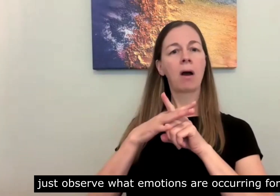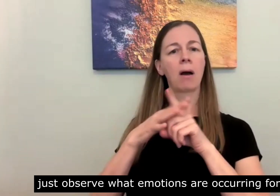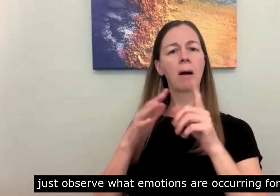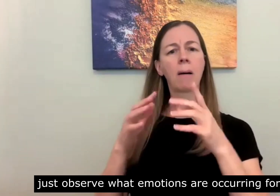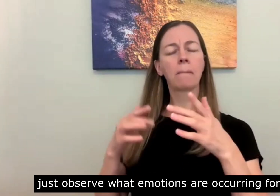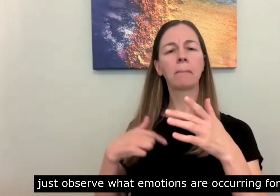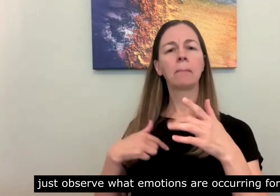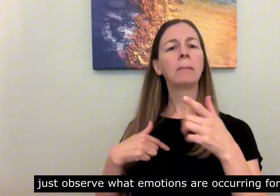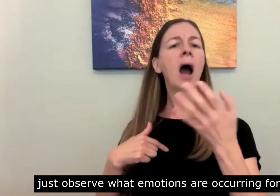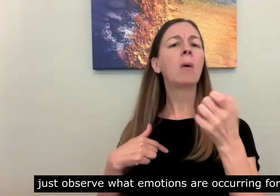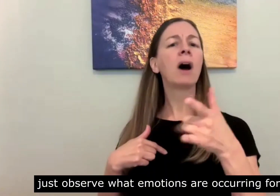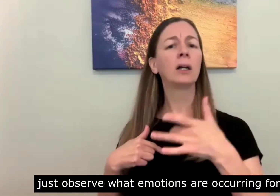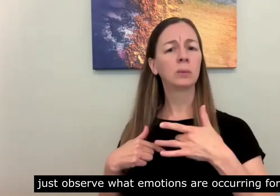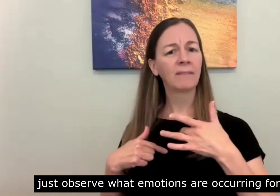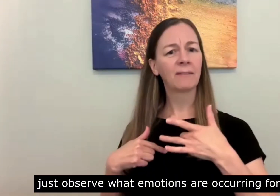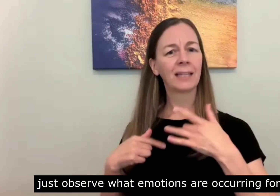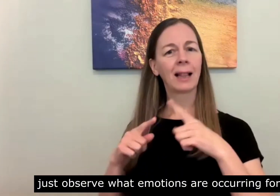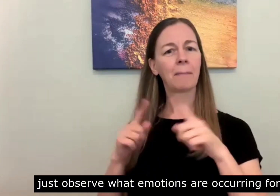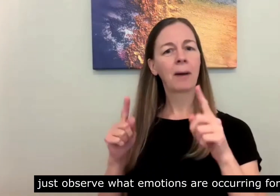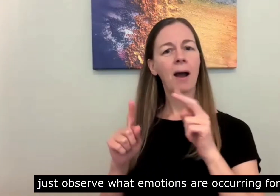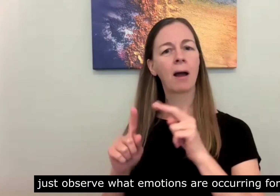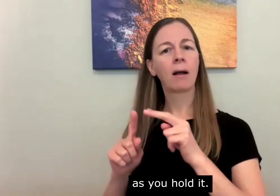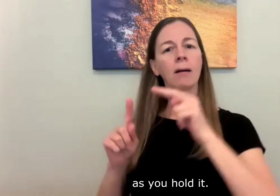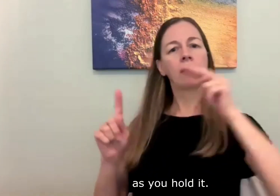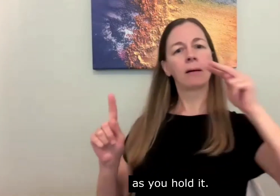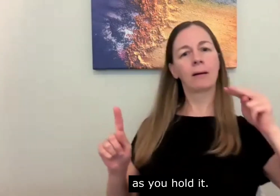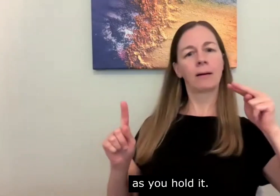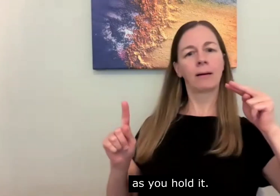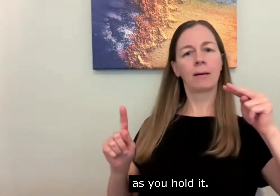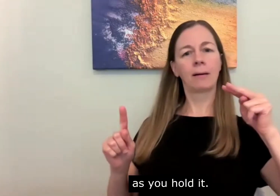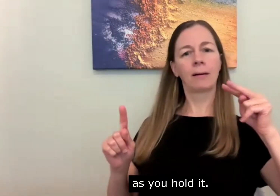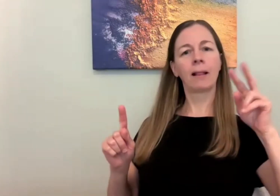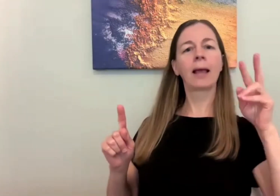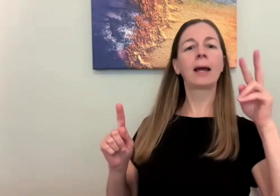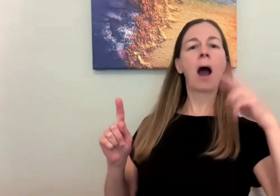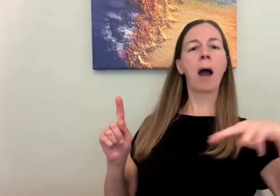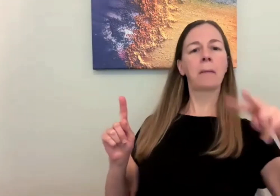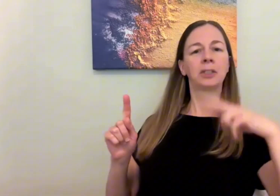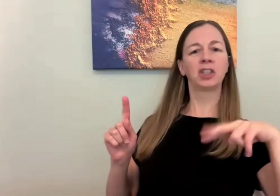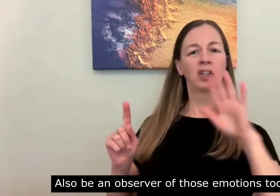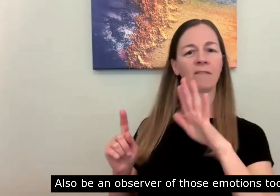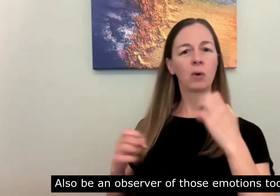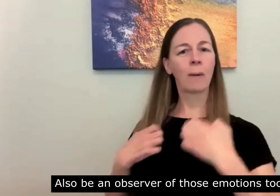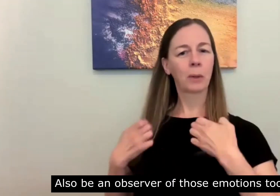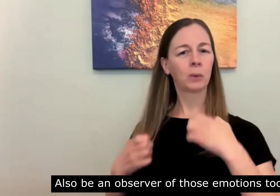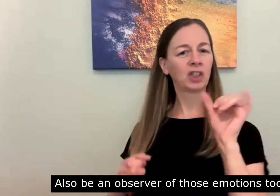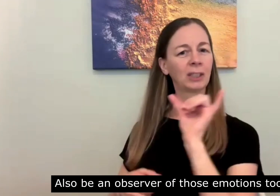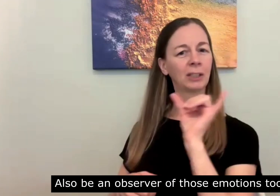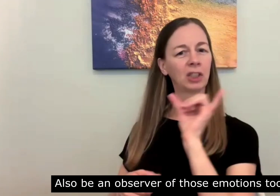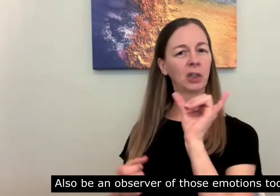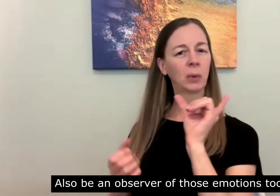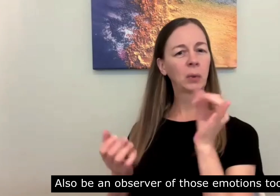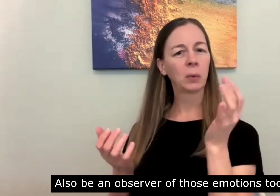what emotions are occurring for you as you hold it. Also, be an observer of those emotions